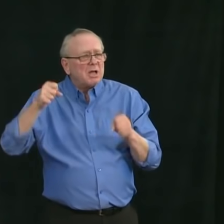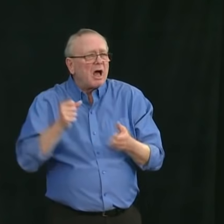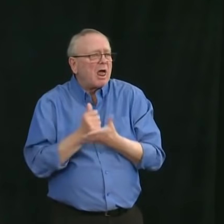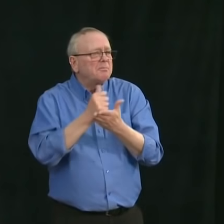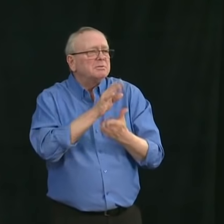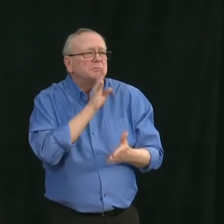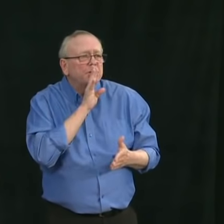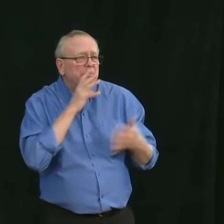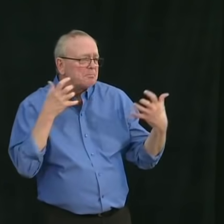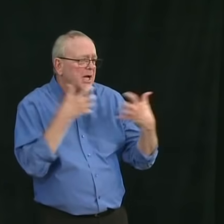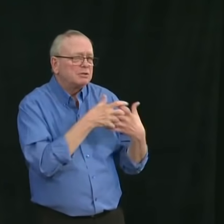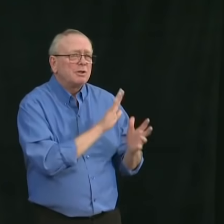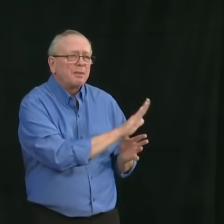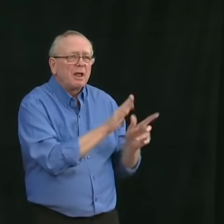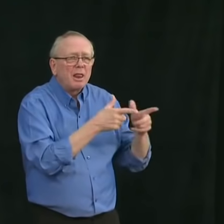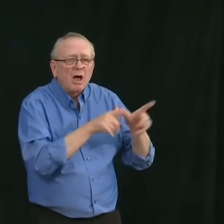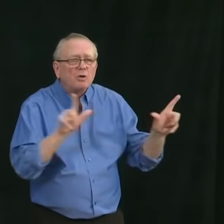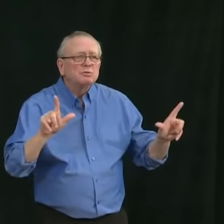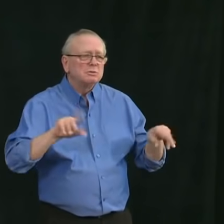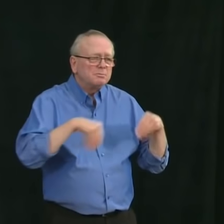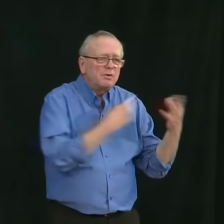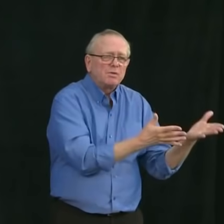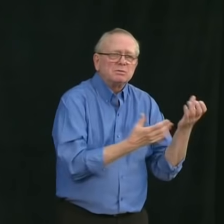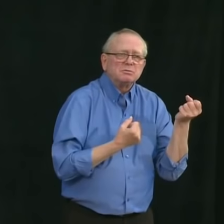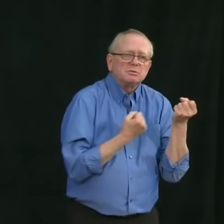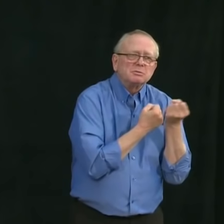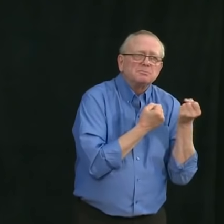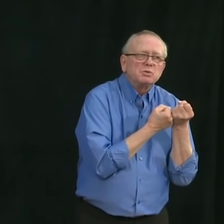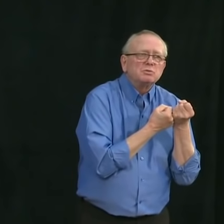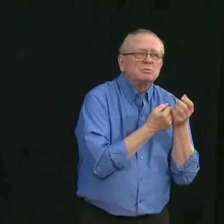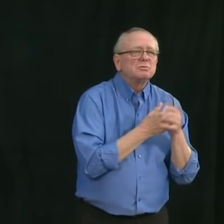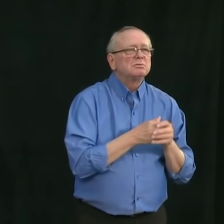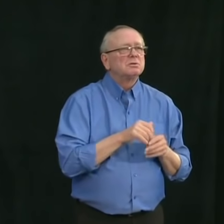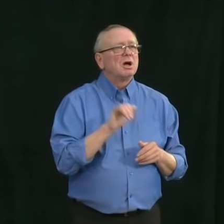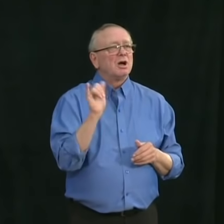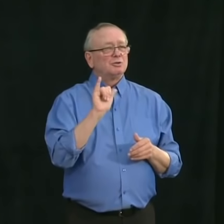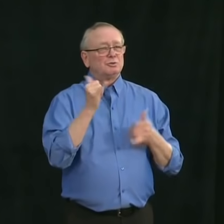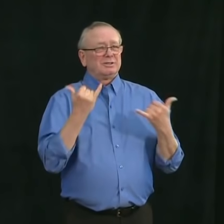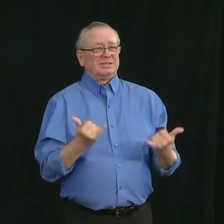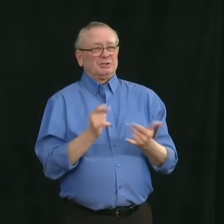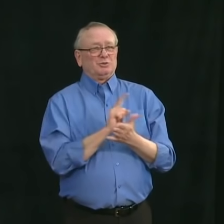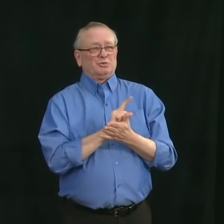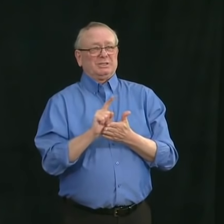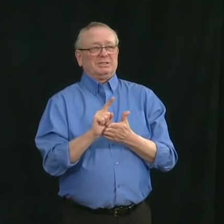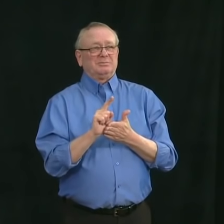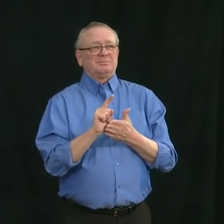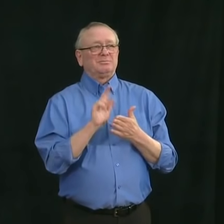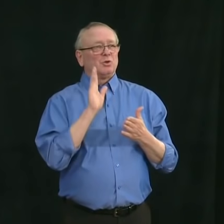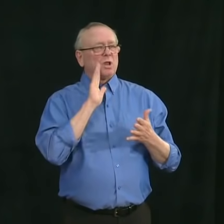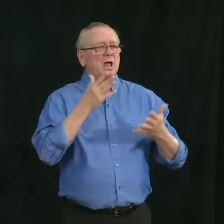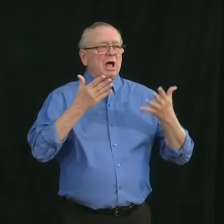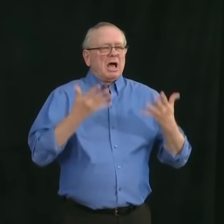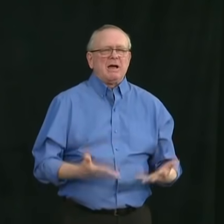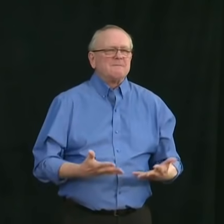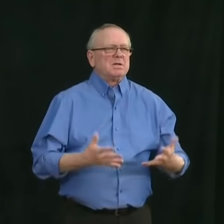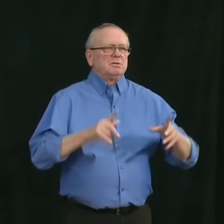addition, as you say, to the rapid testing that's being set up this week. And so, again, I would just say